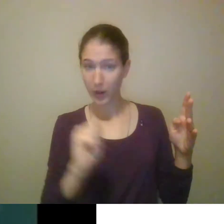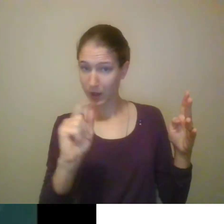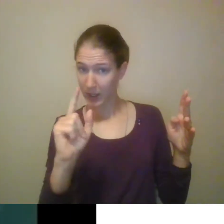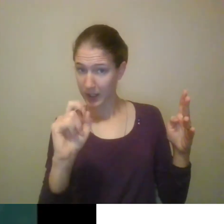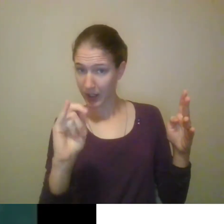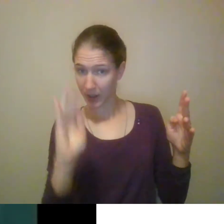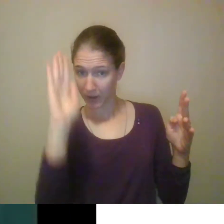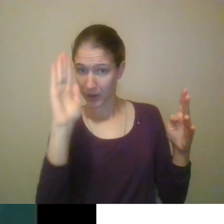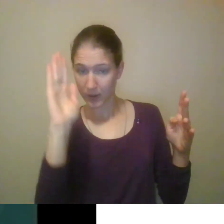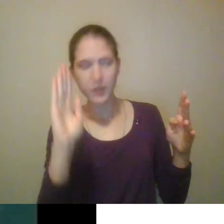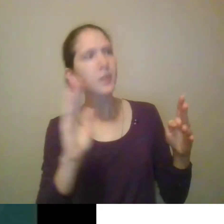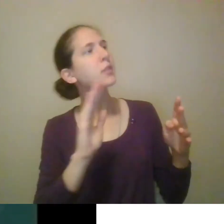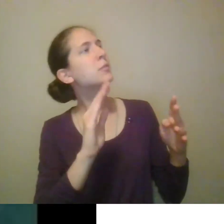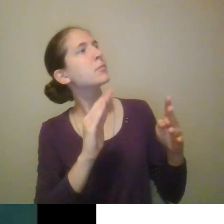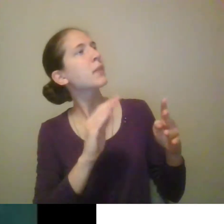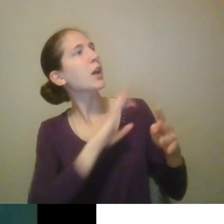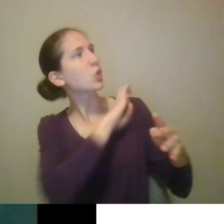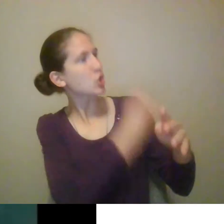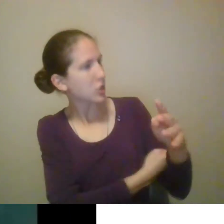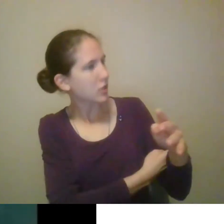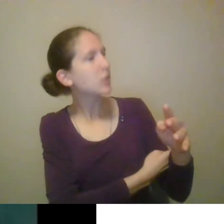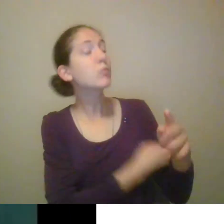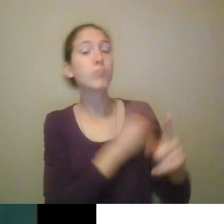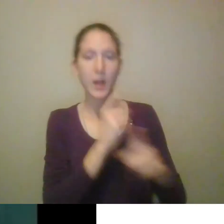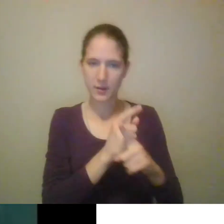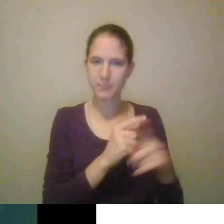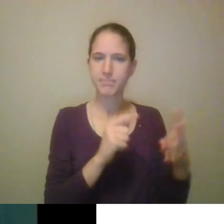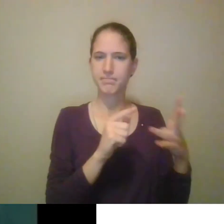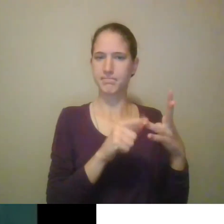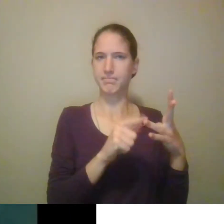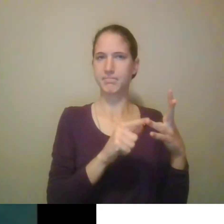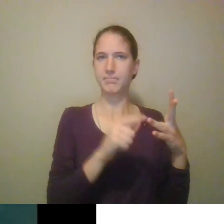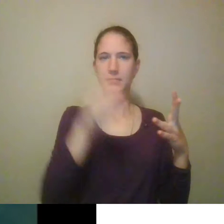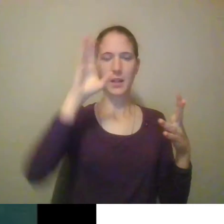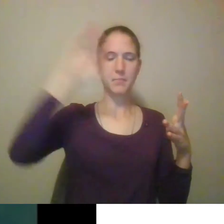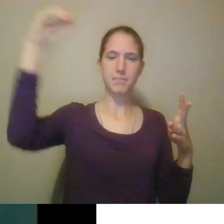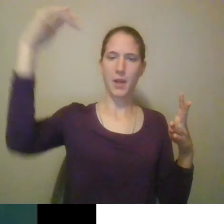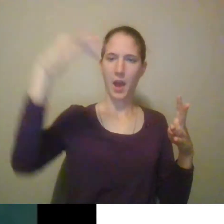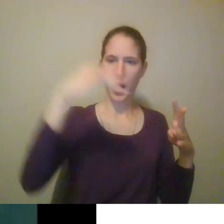Alicia? Energy. Energy. Okay, this is going to be the energy.